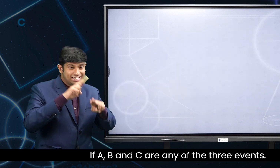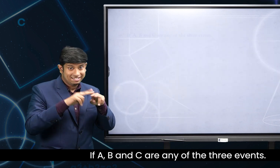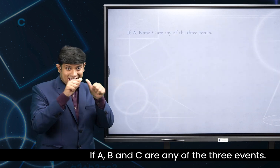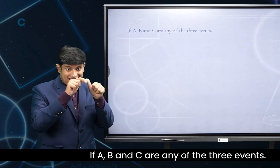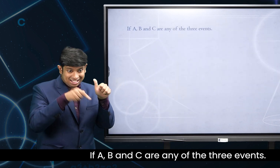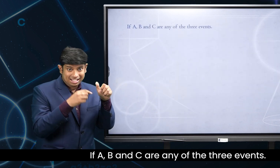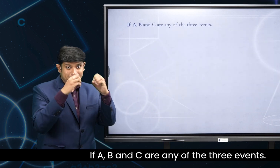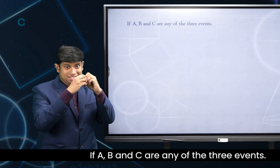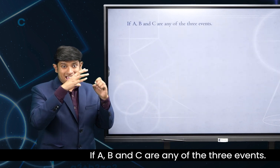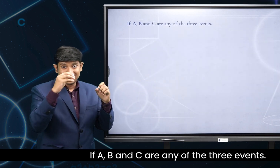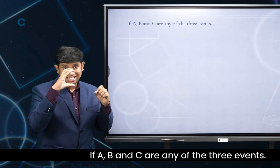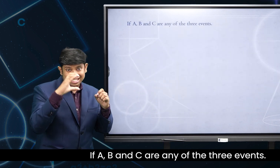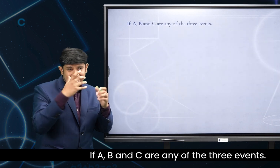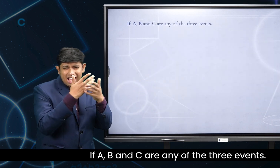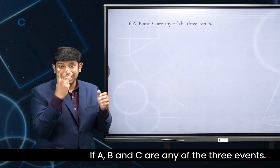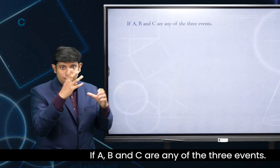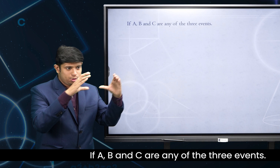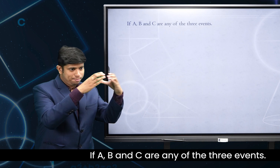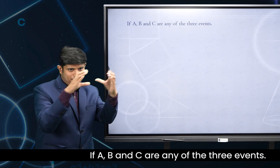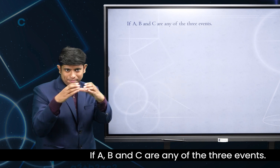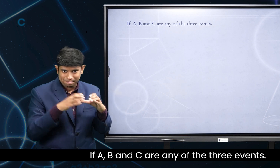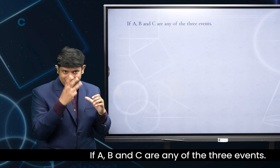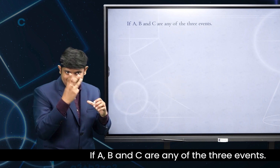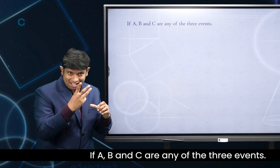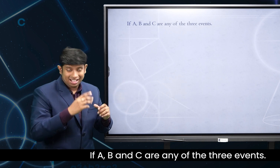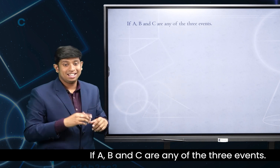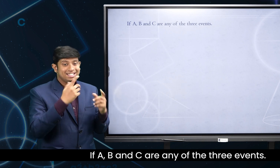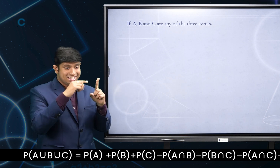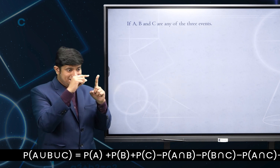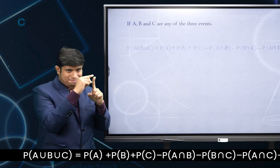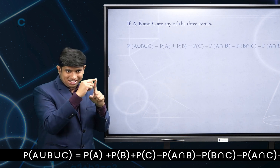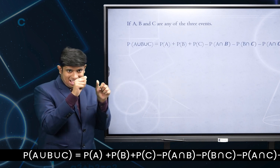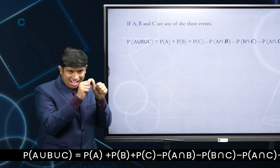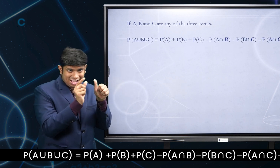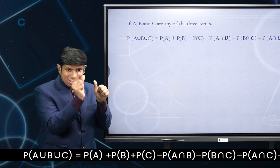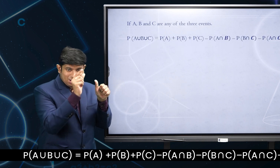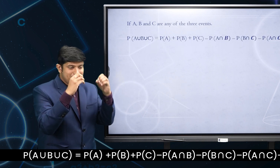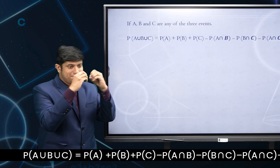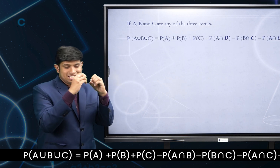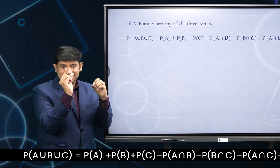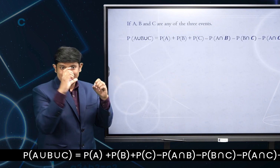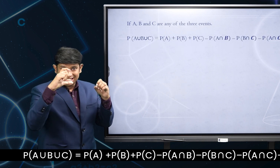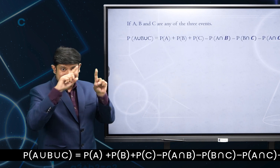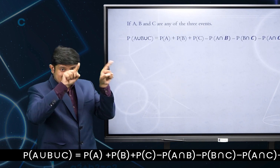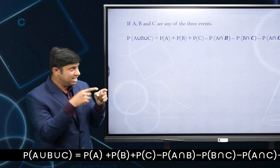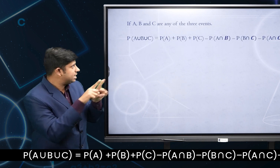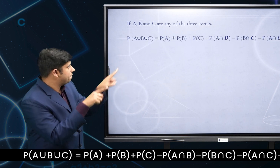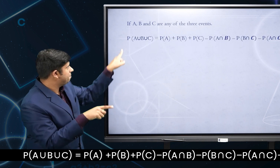If A, B and C are any of the three events, P of A union B, B union C is equal